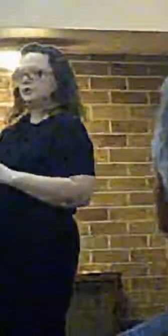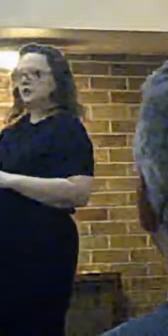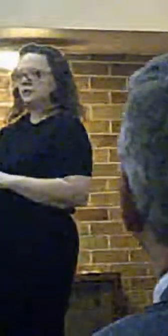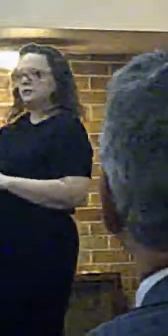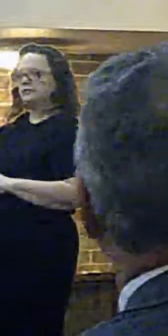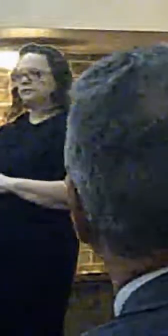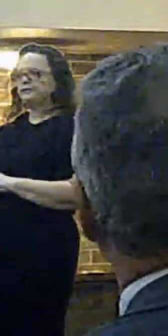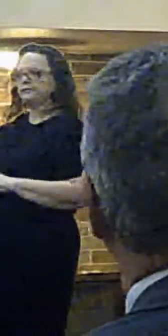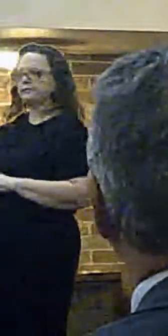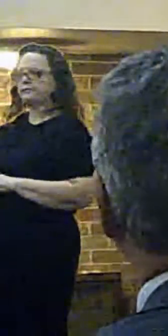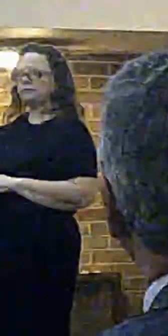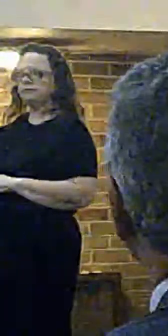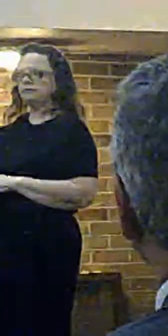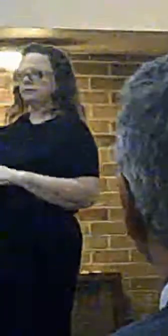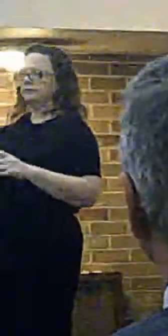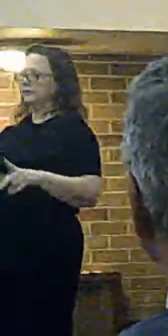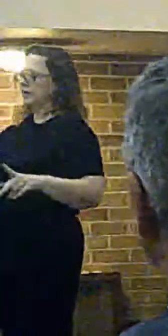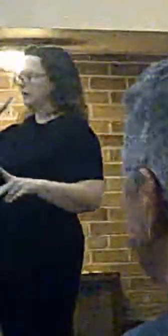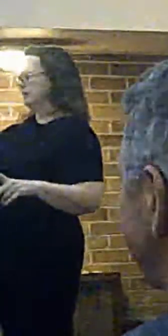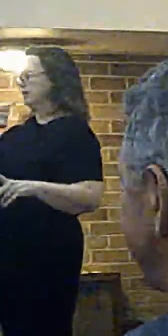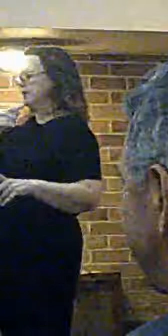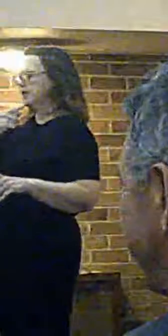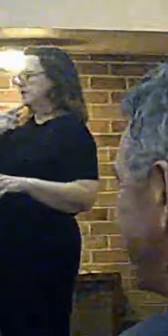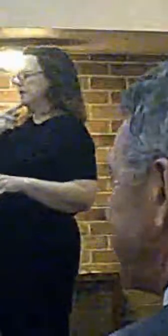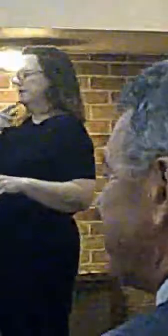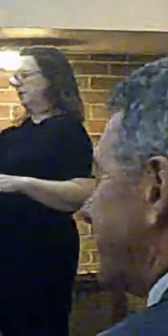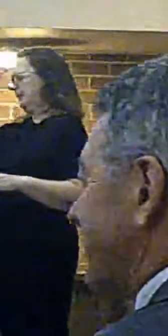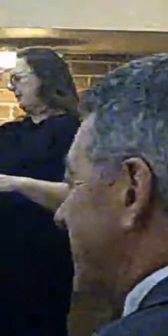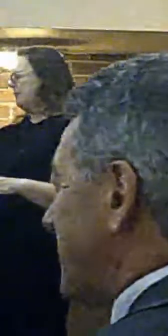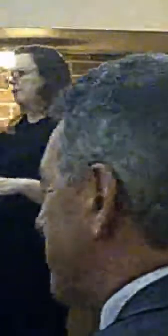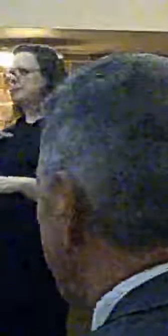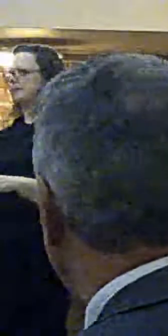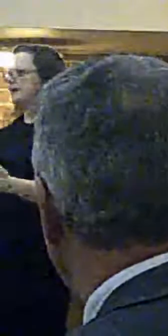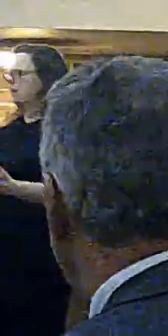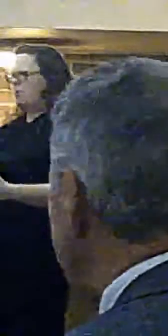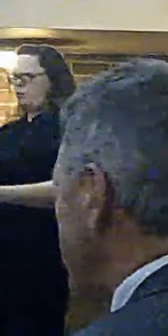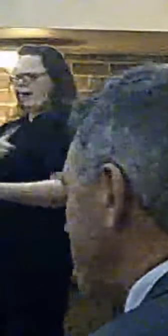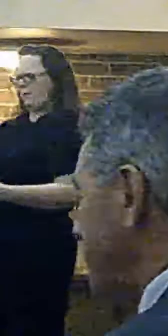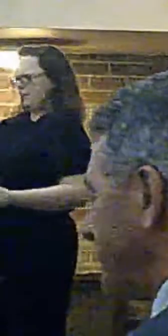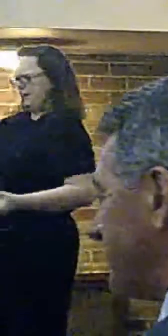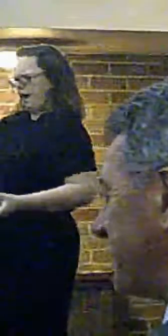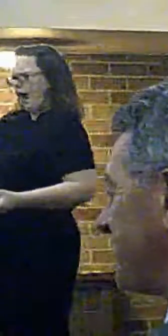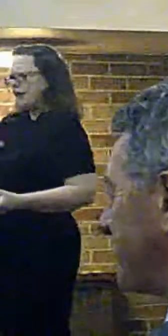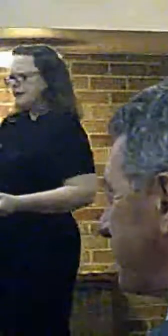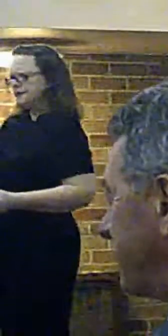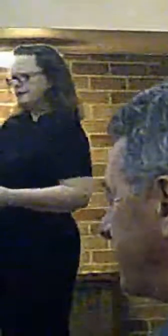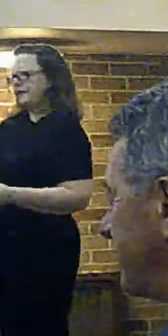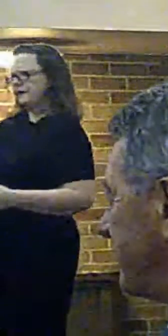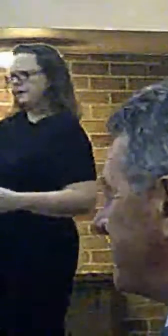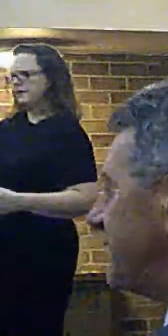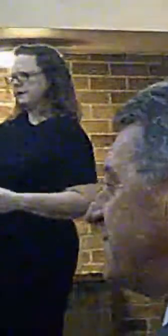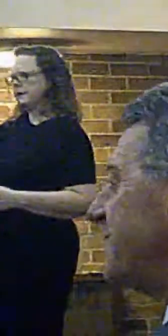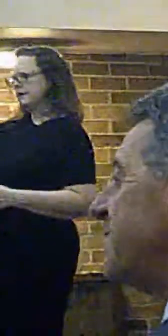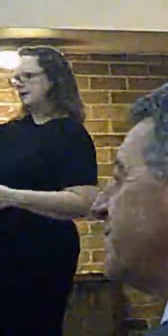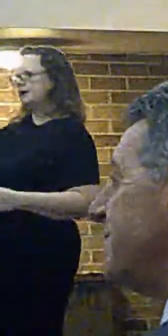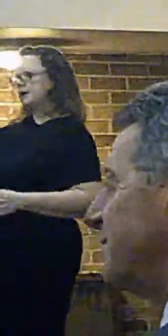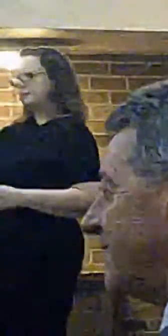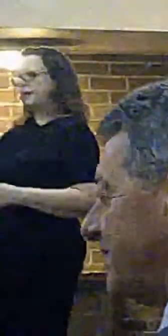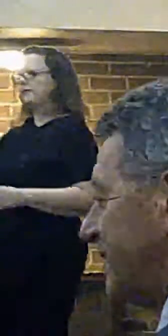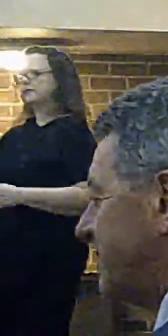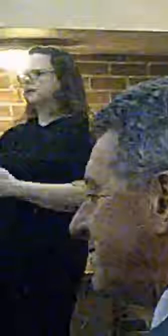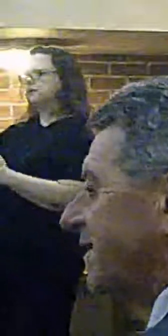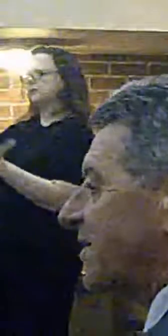actually be. I cannot recall that question being asked. Why would they ask me that? They need to consider the report on the 2nd of